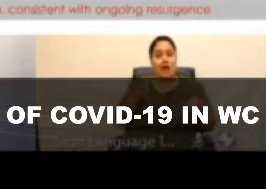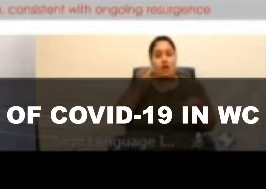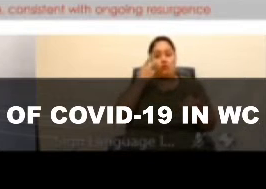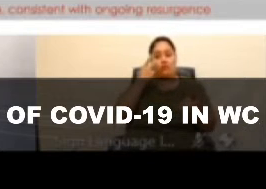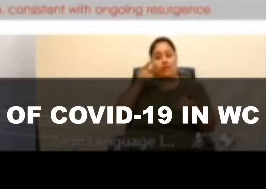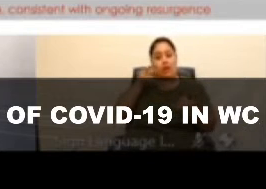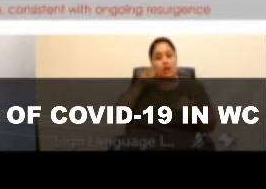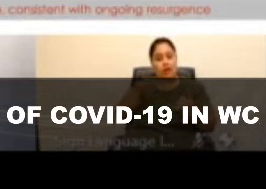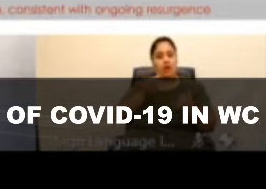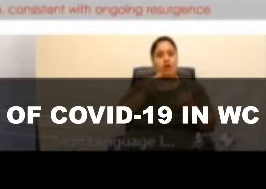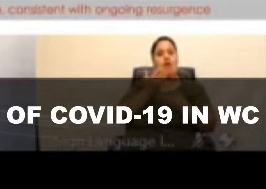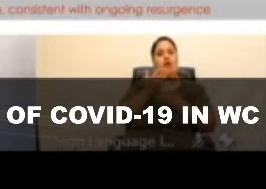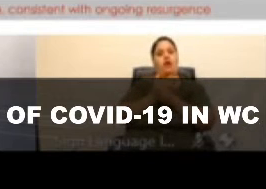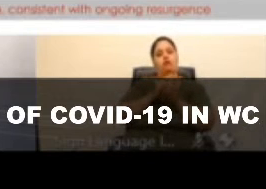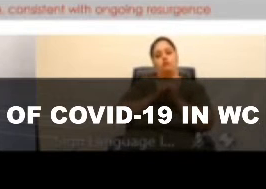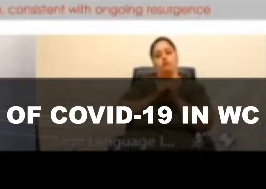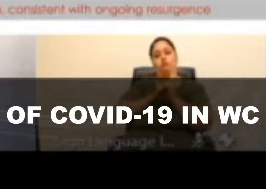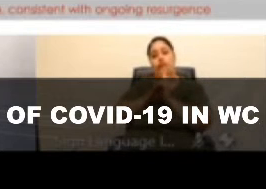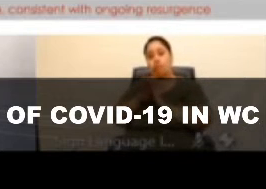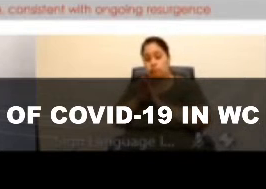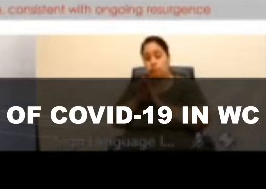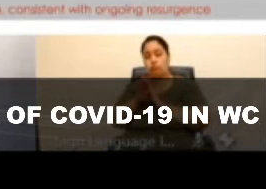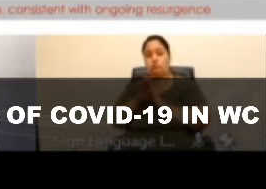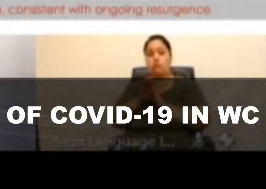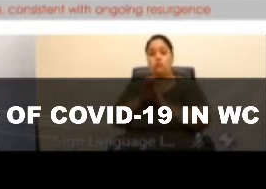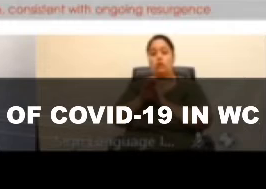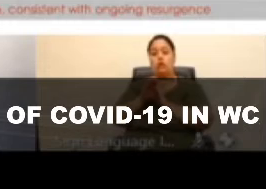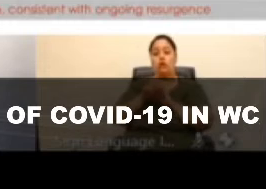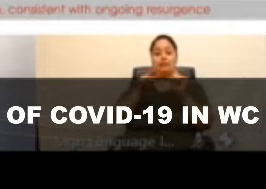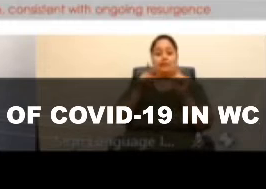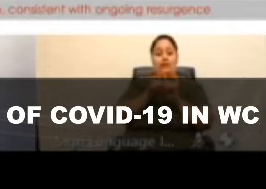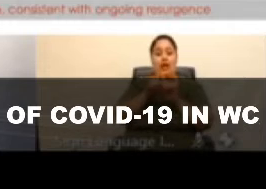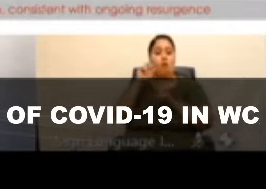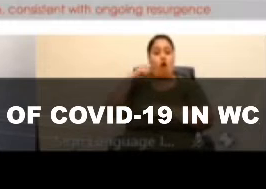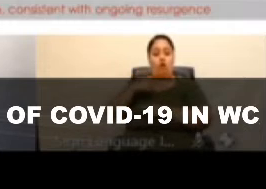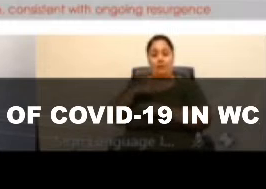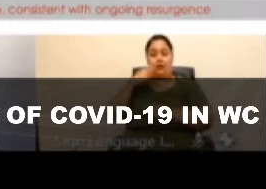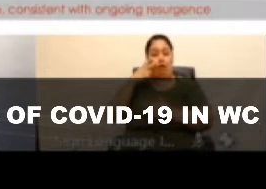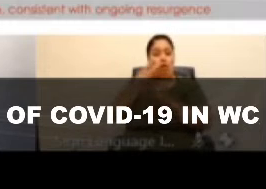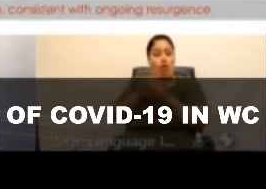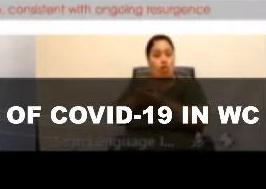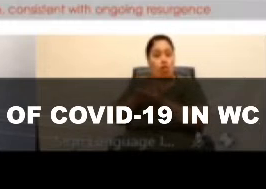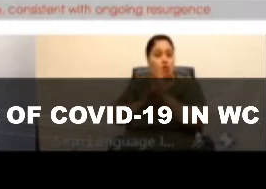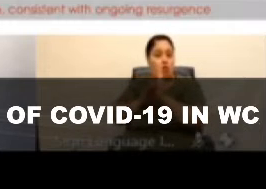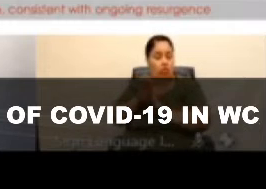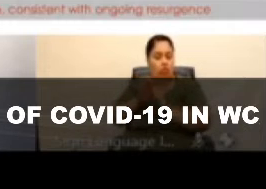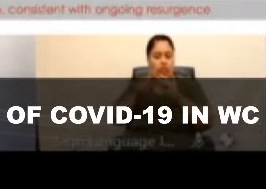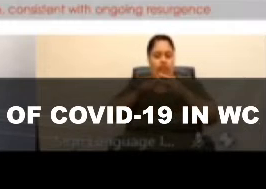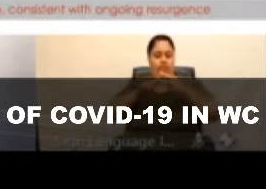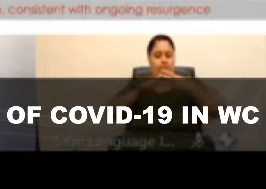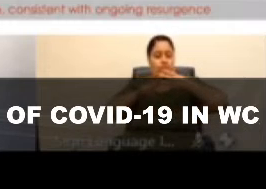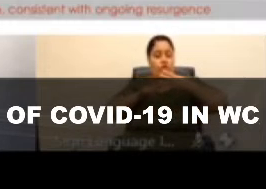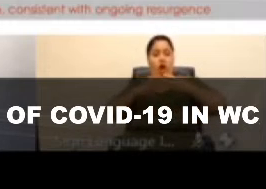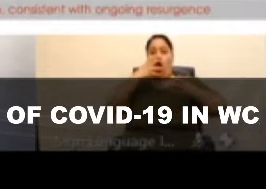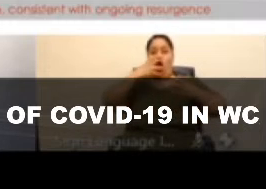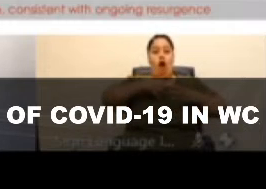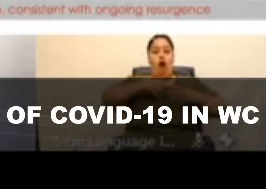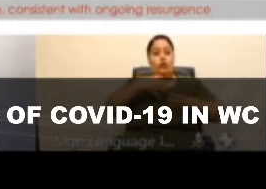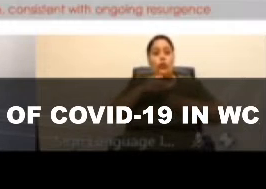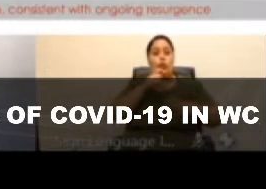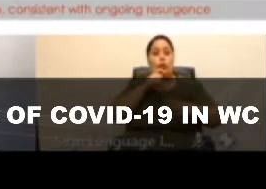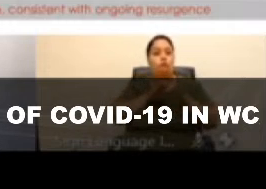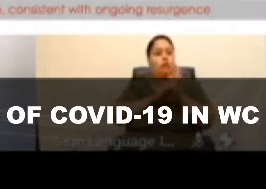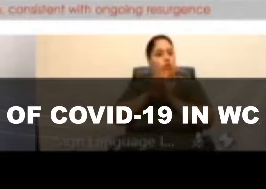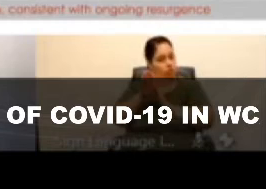in cases, an increase in hospitalization, an increase in the oxygen use, and this is all